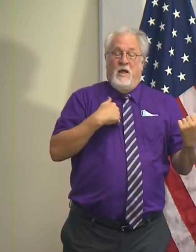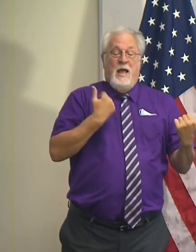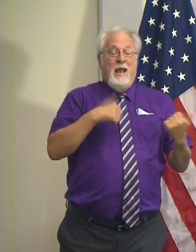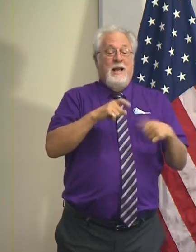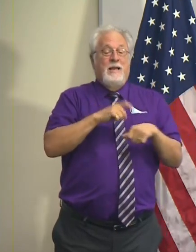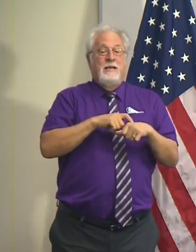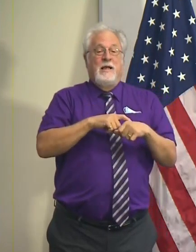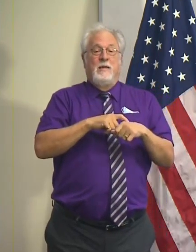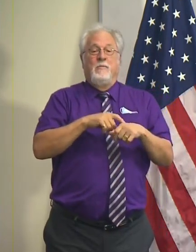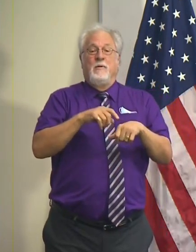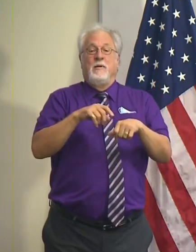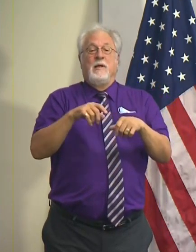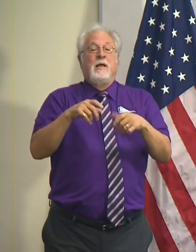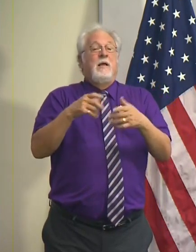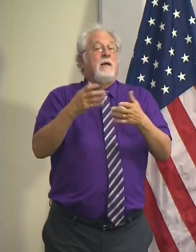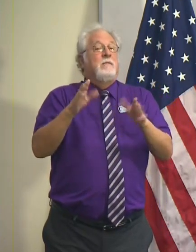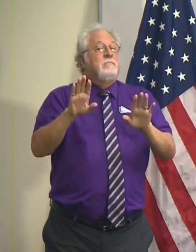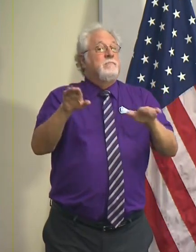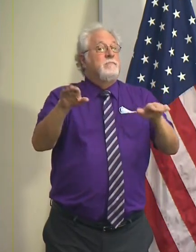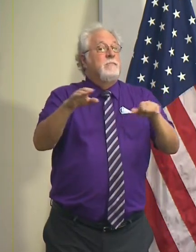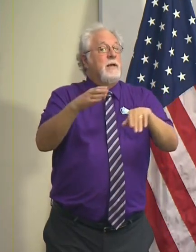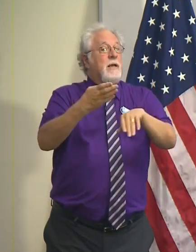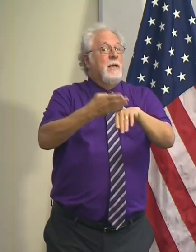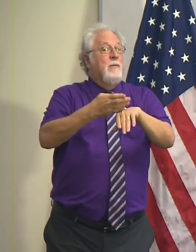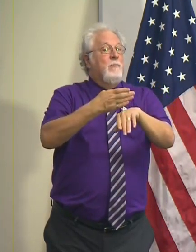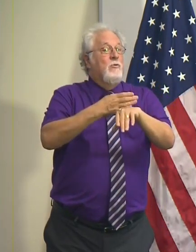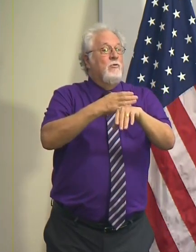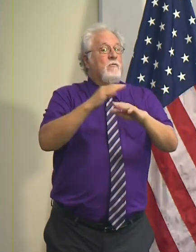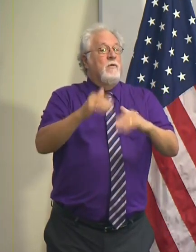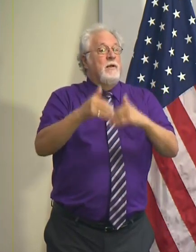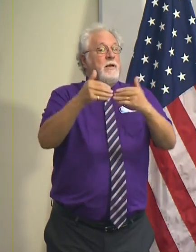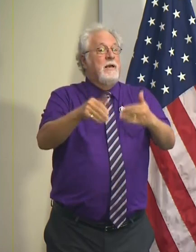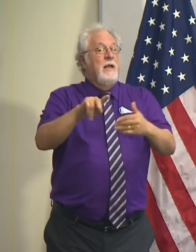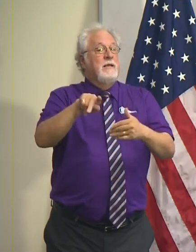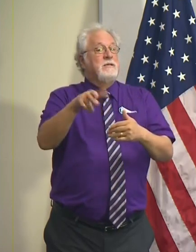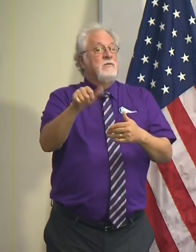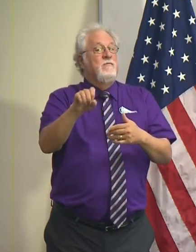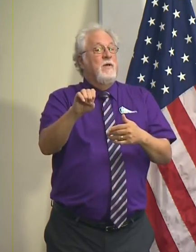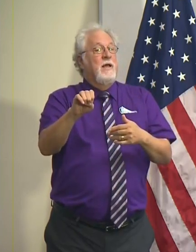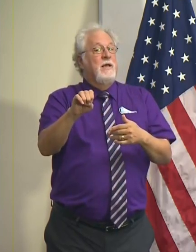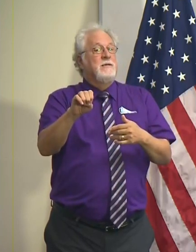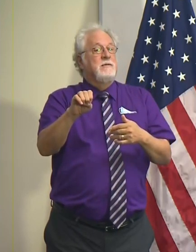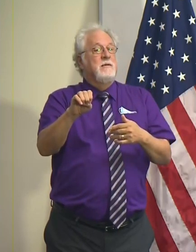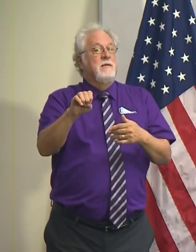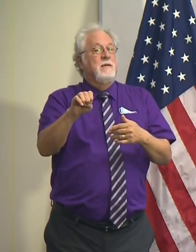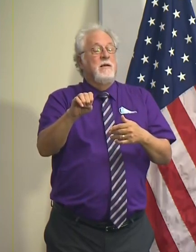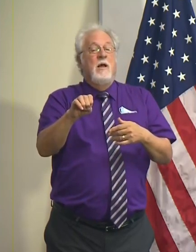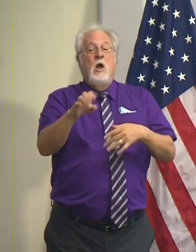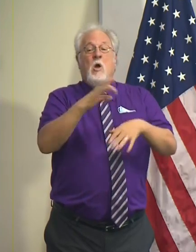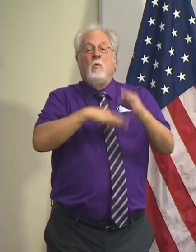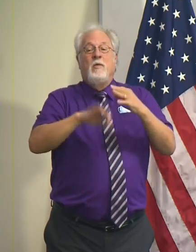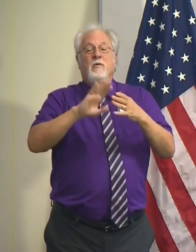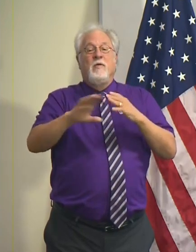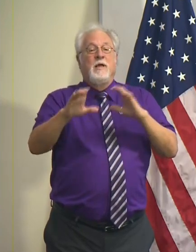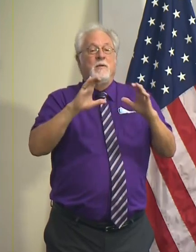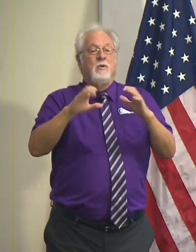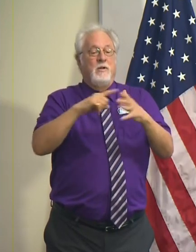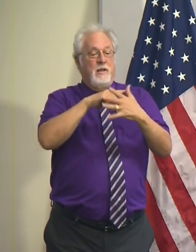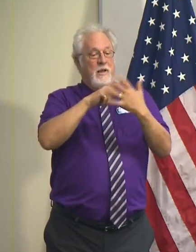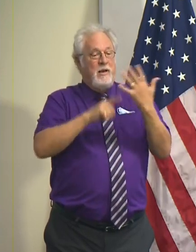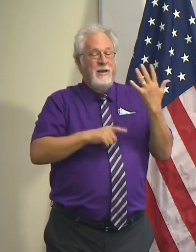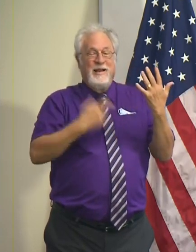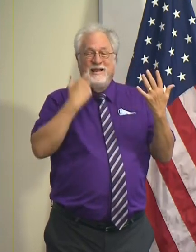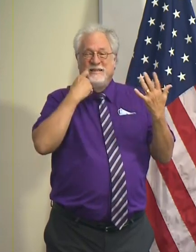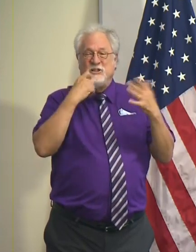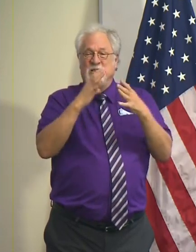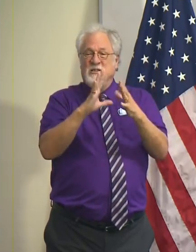anytime you signal that things have improved and you're going to go to the next phase, that rather than communicating all of those things that I